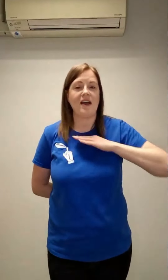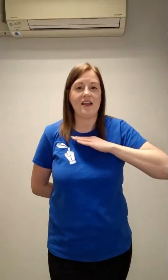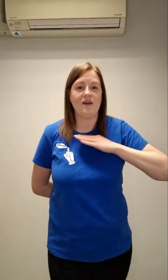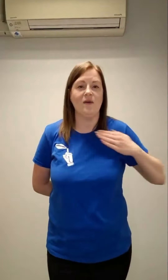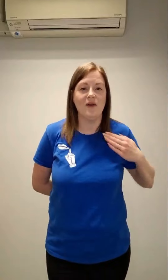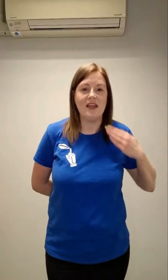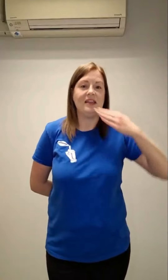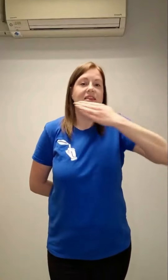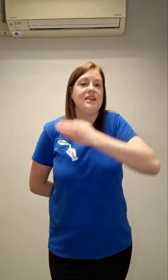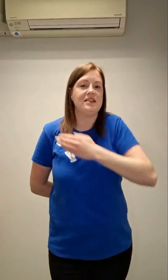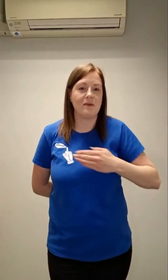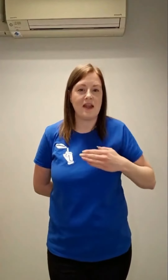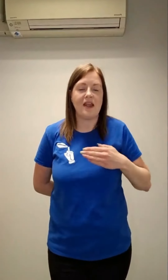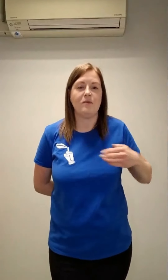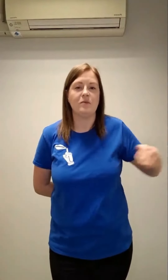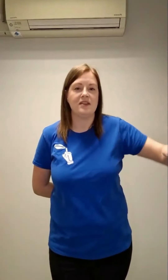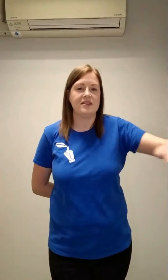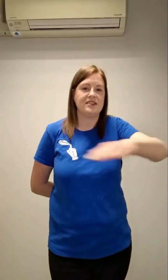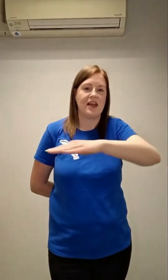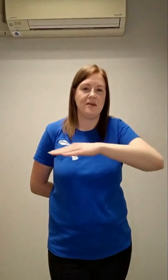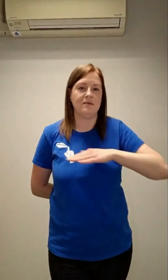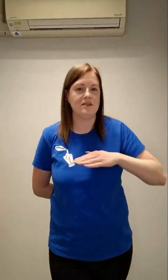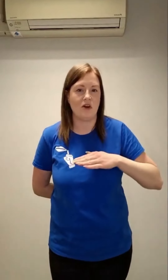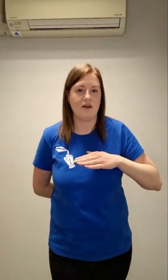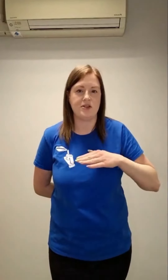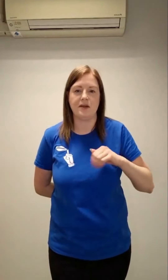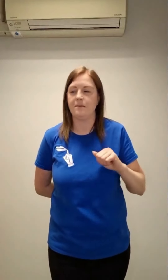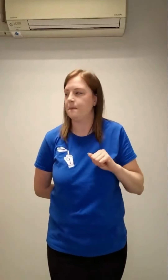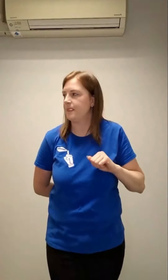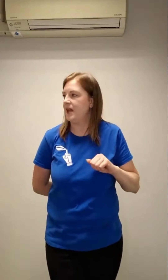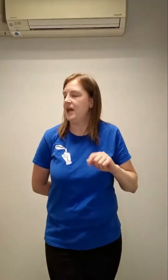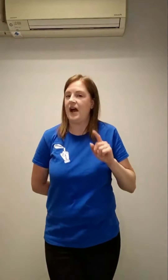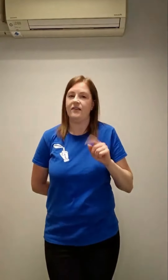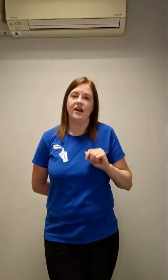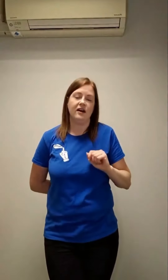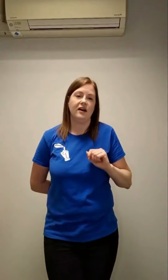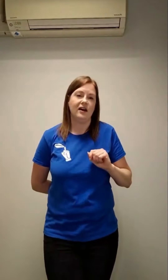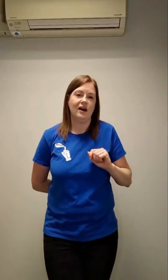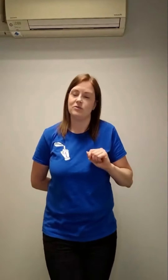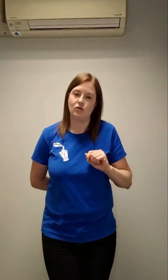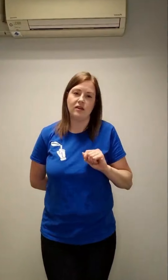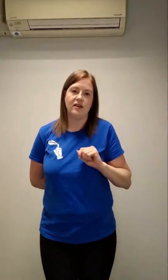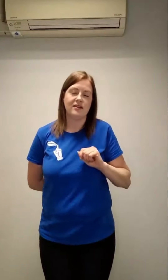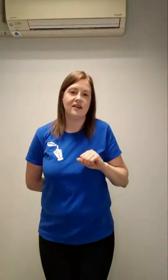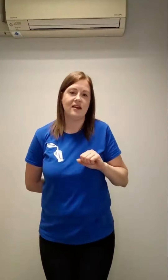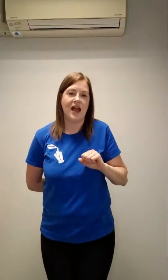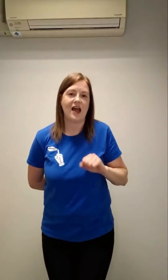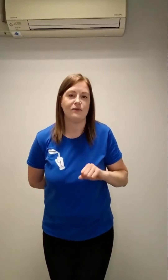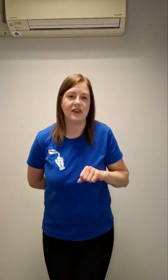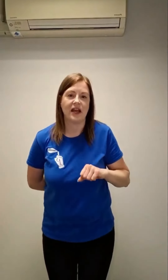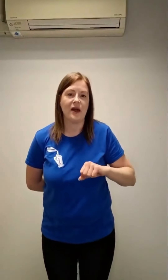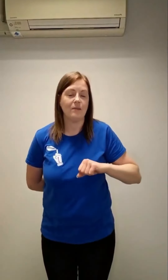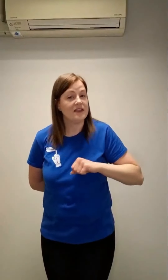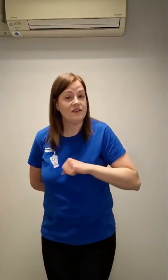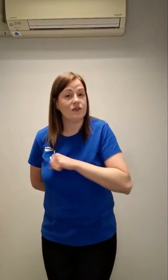way or in this way, it would be the same direction. And then I'm sure you can guess it, out for the clout means if you're